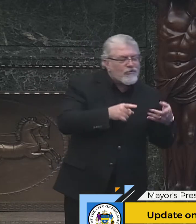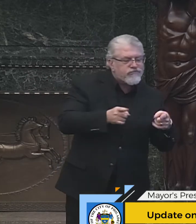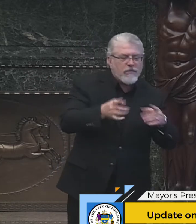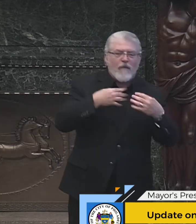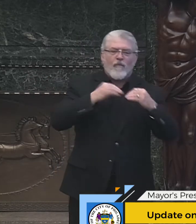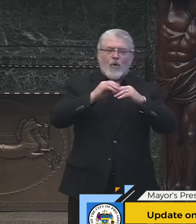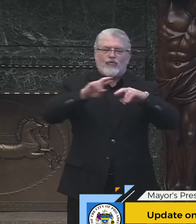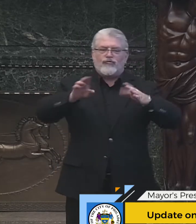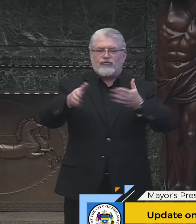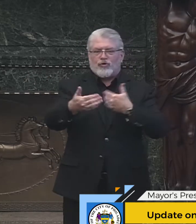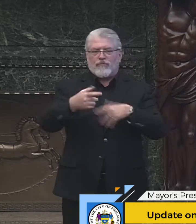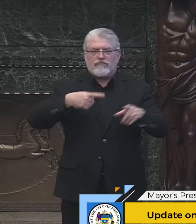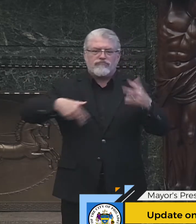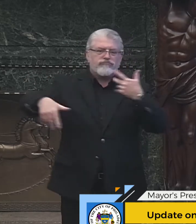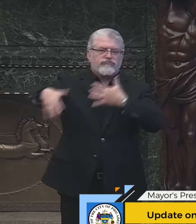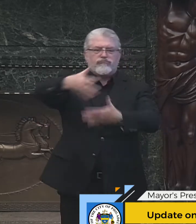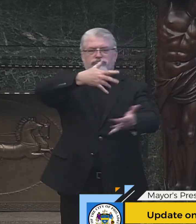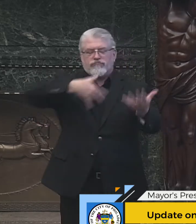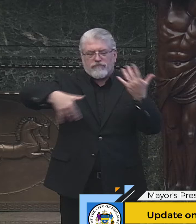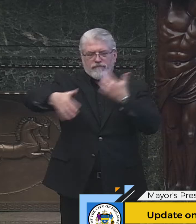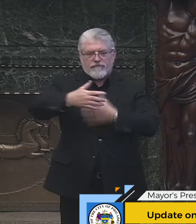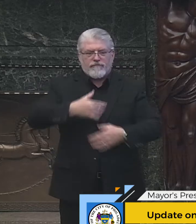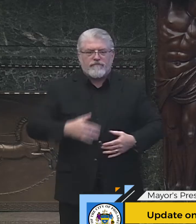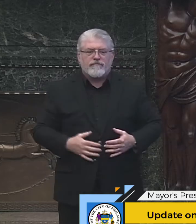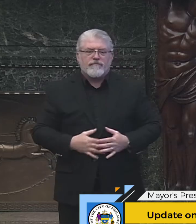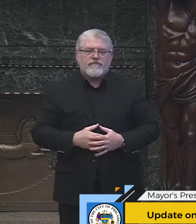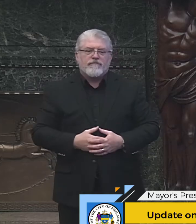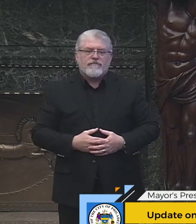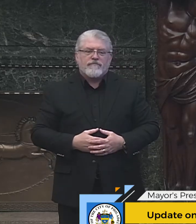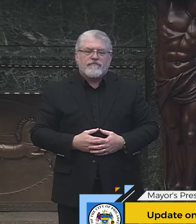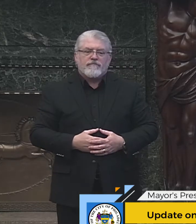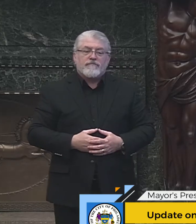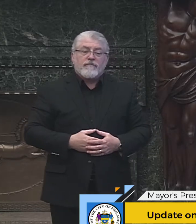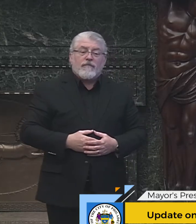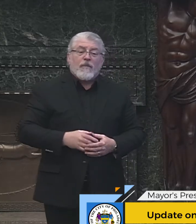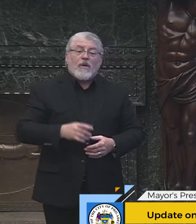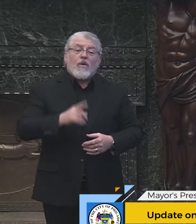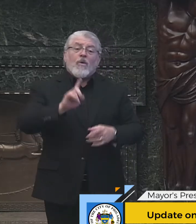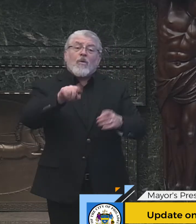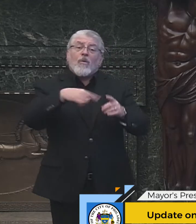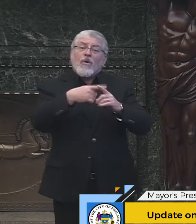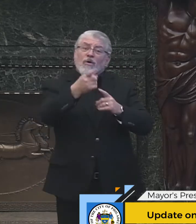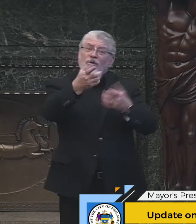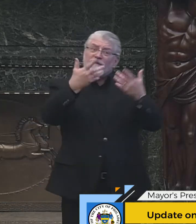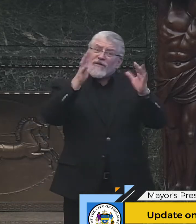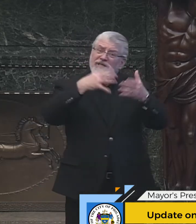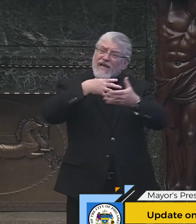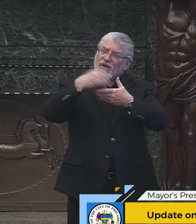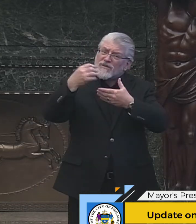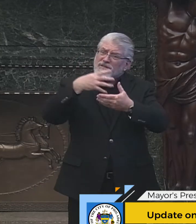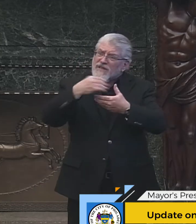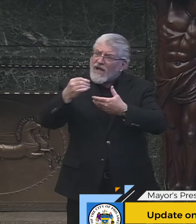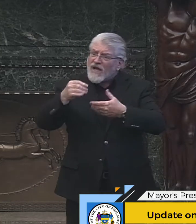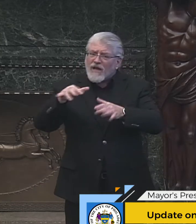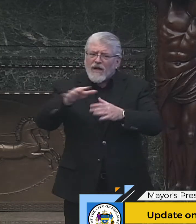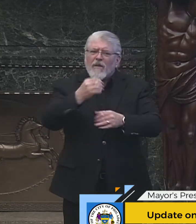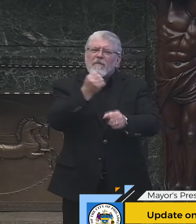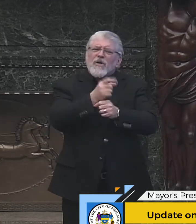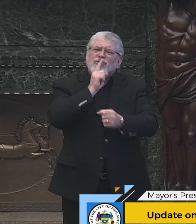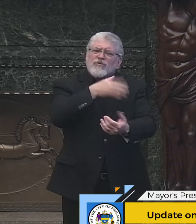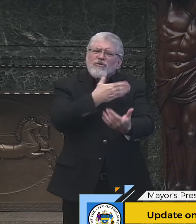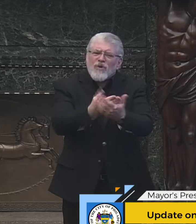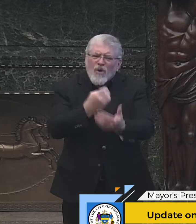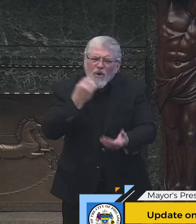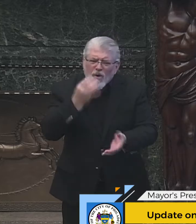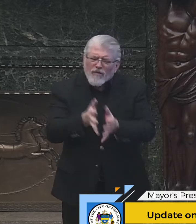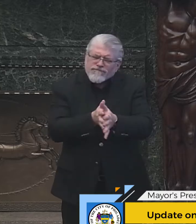happy birthdays, or use hand sanitizer after every visit to an open outdoor facility. I also want to